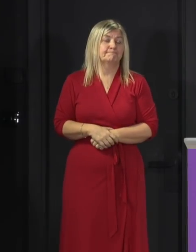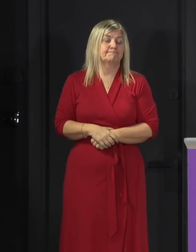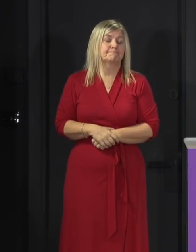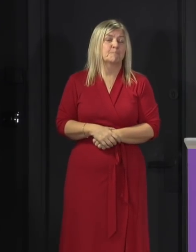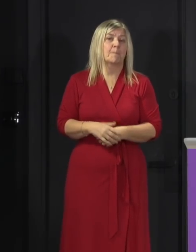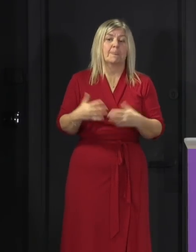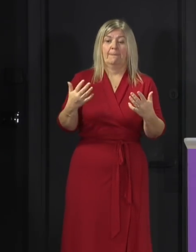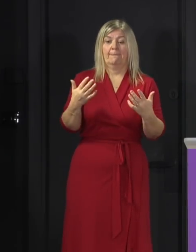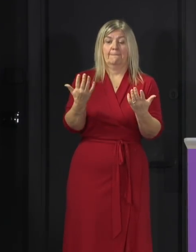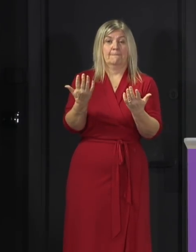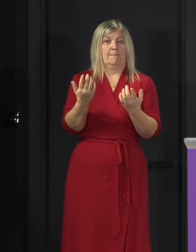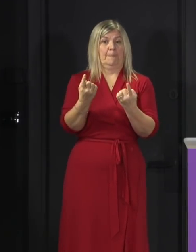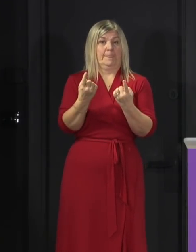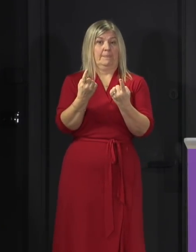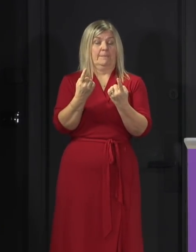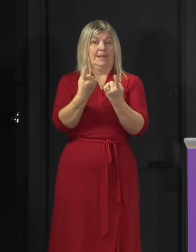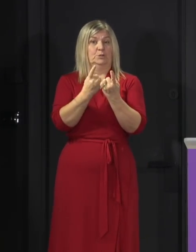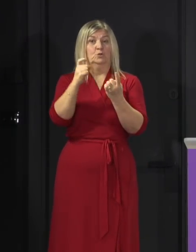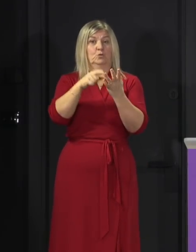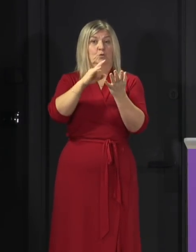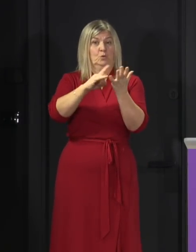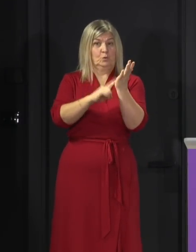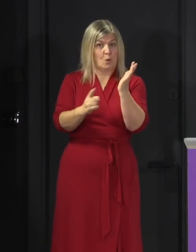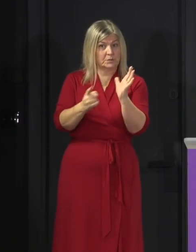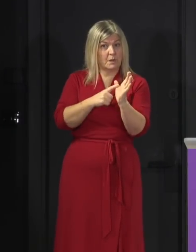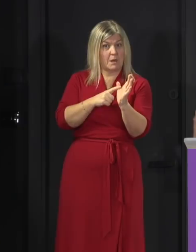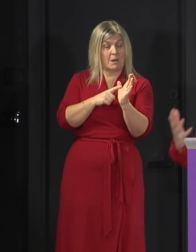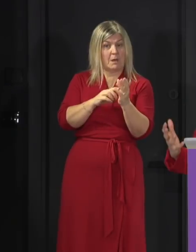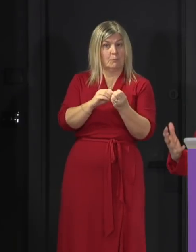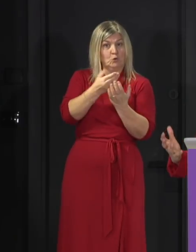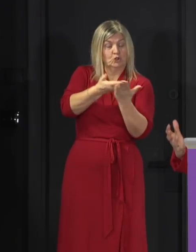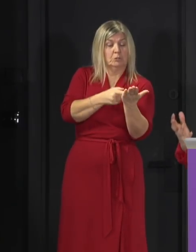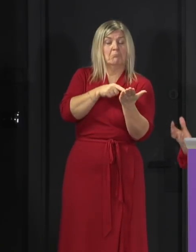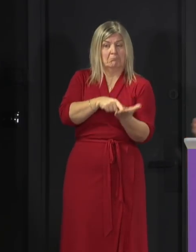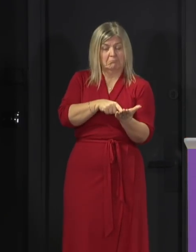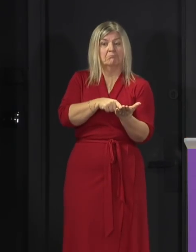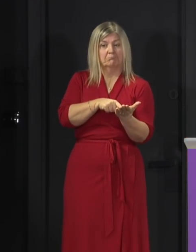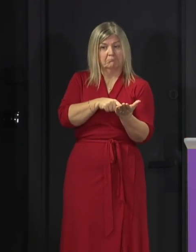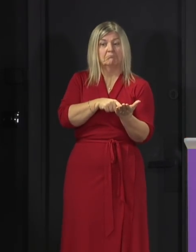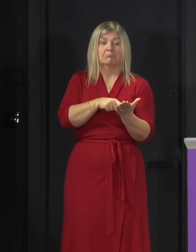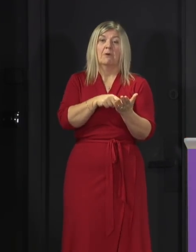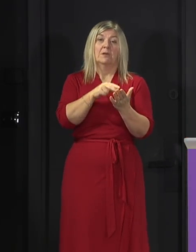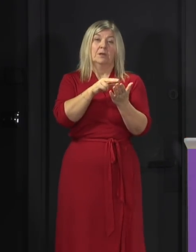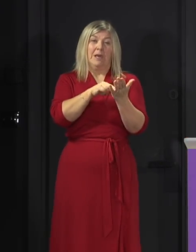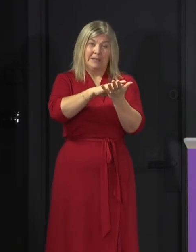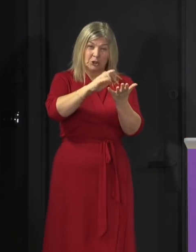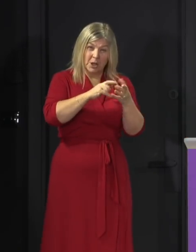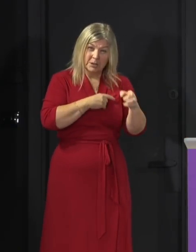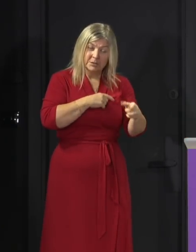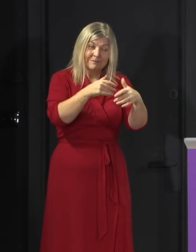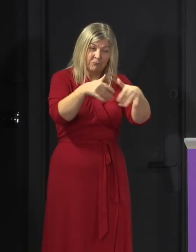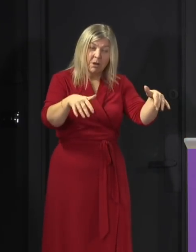of the COSLA motion, I think those who have worked in the front line of the NHS and social care